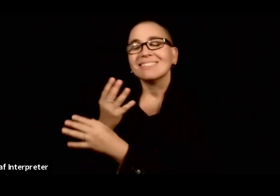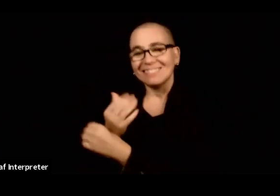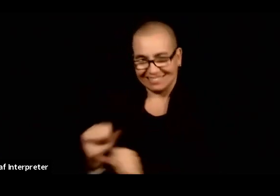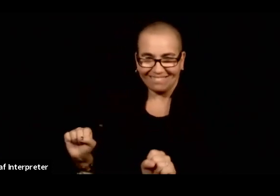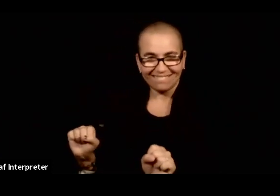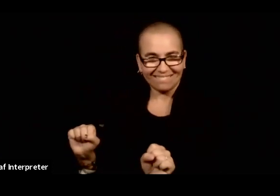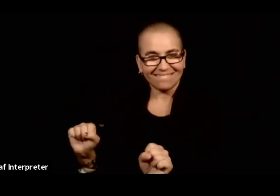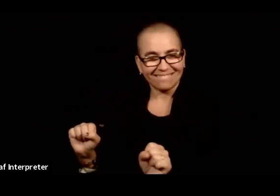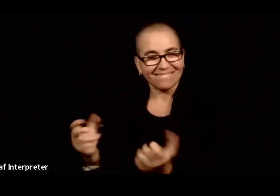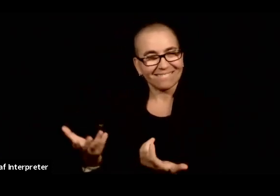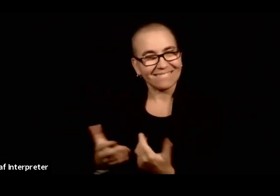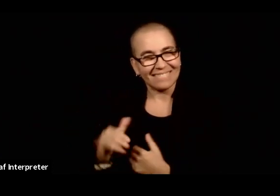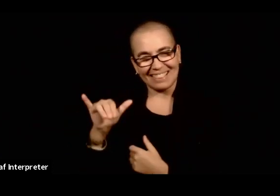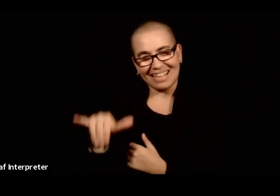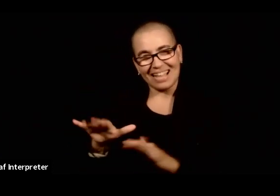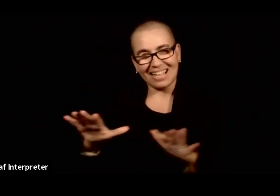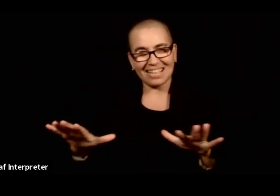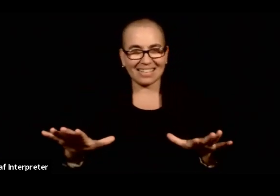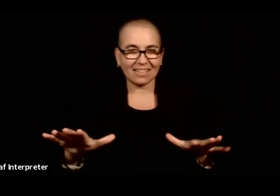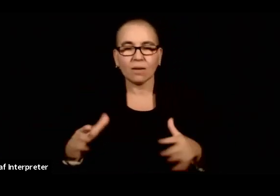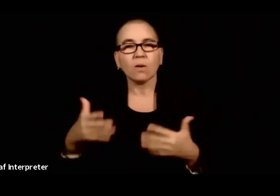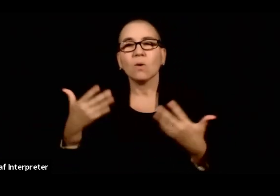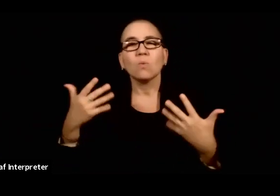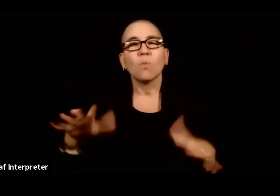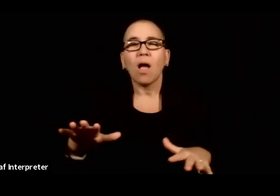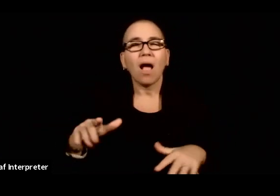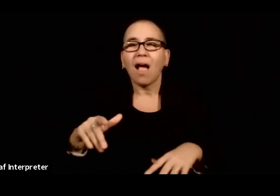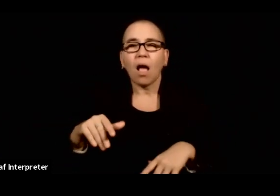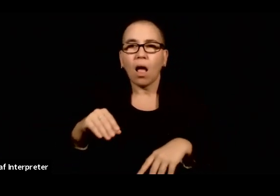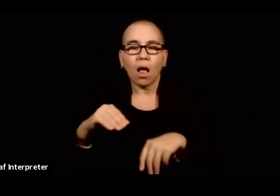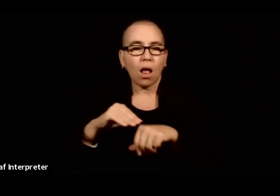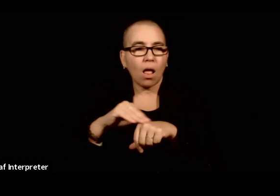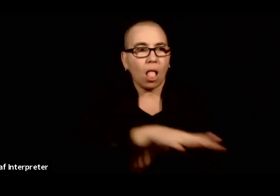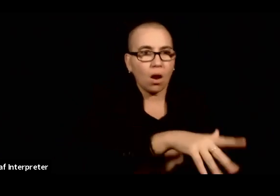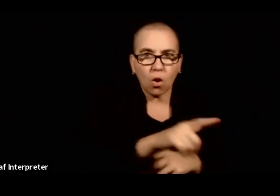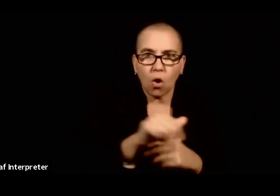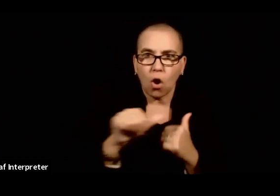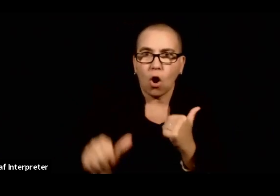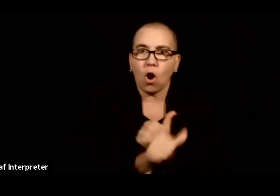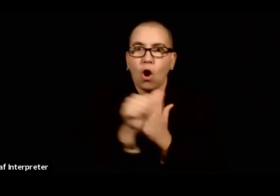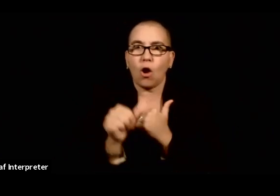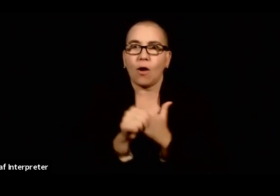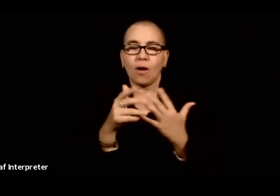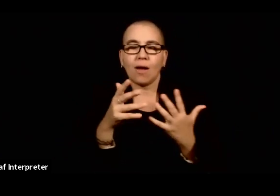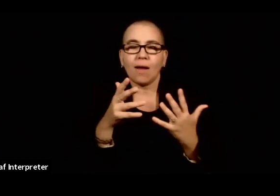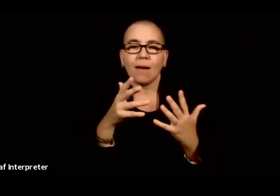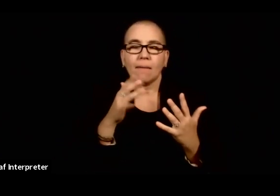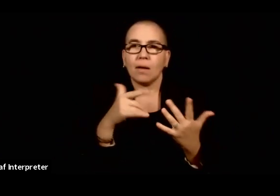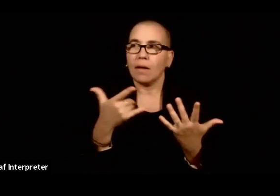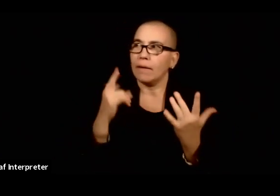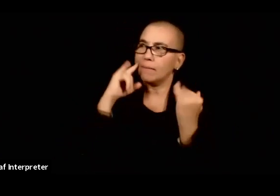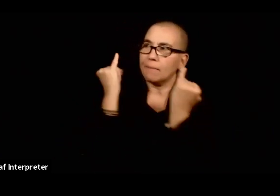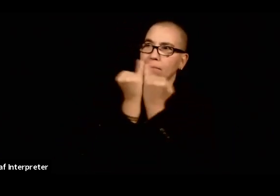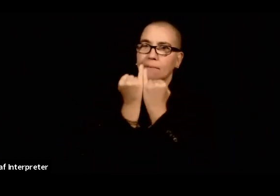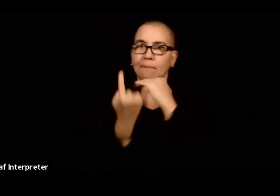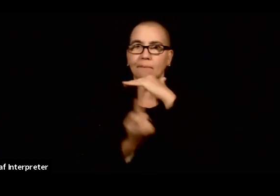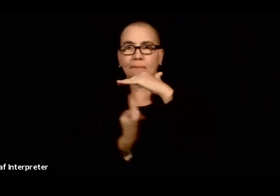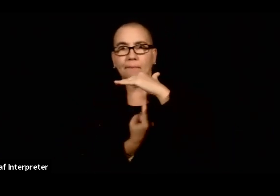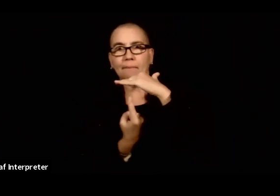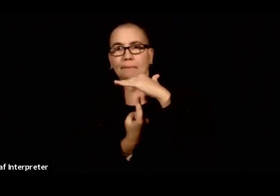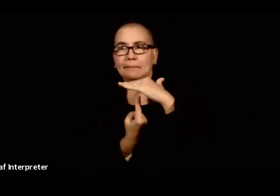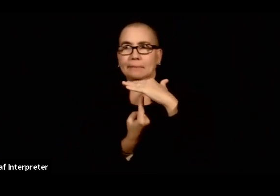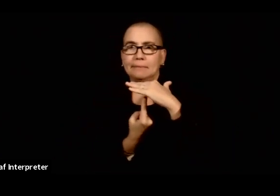isolation. The guidance we're rolling out today will take effect on August 29th of this month. It sets forth a